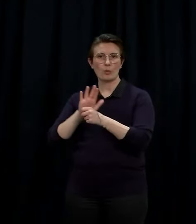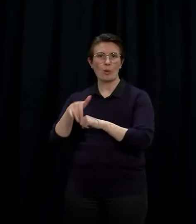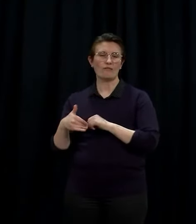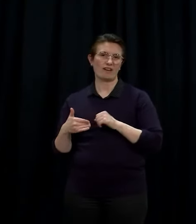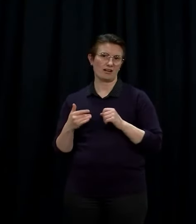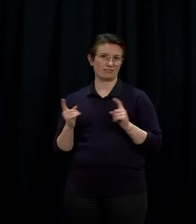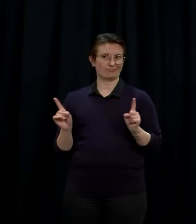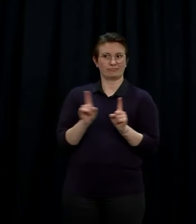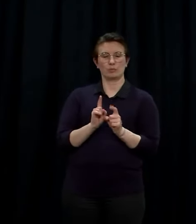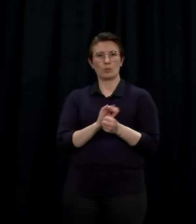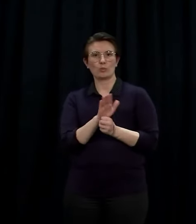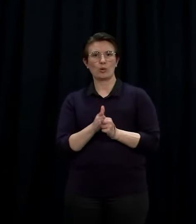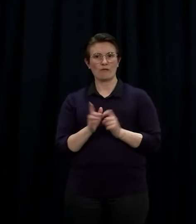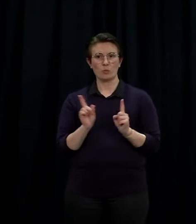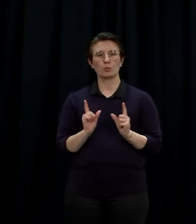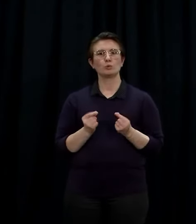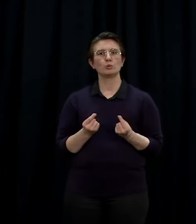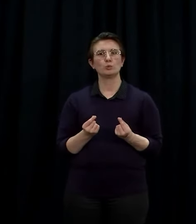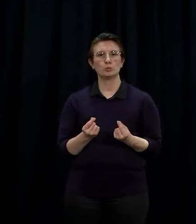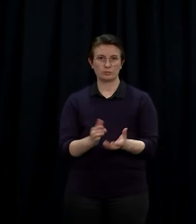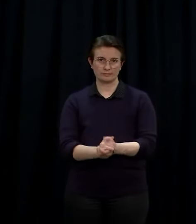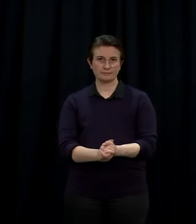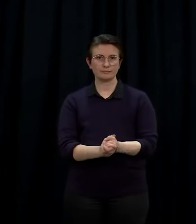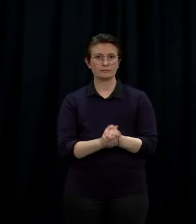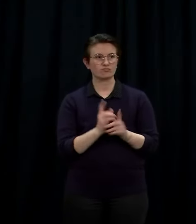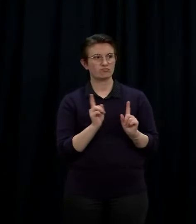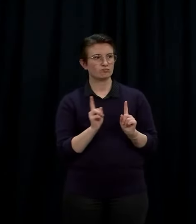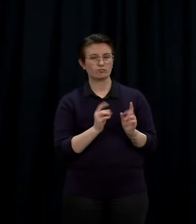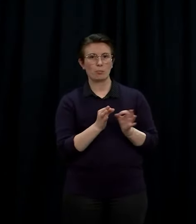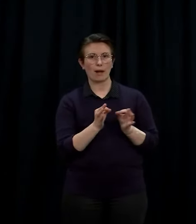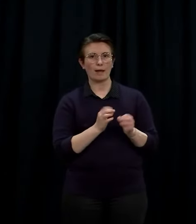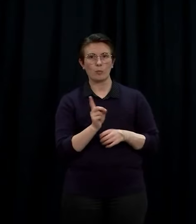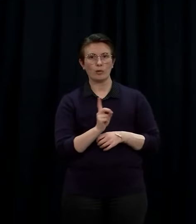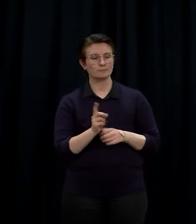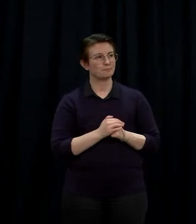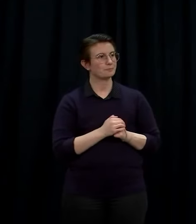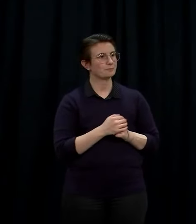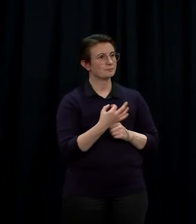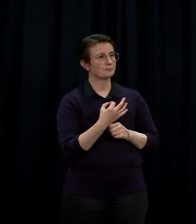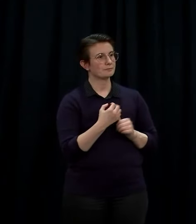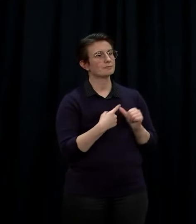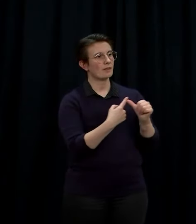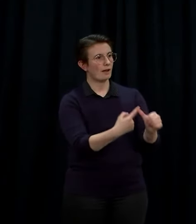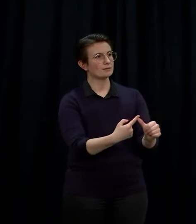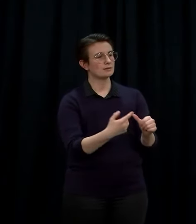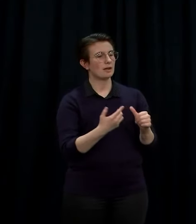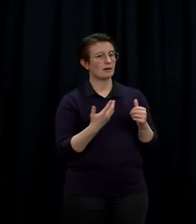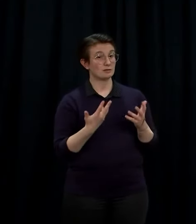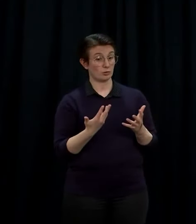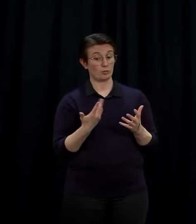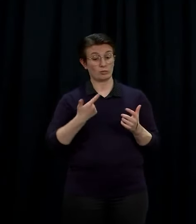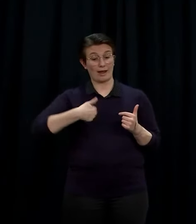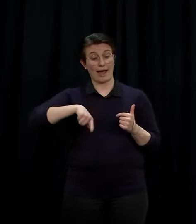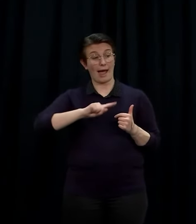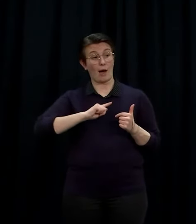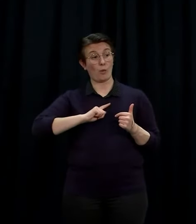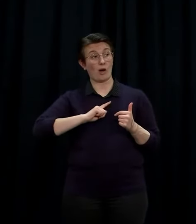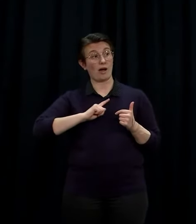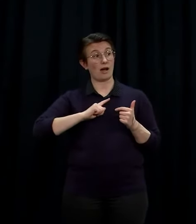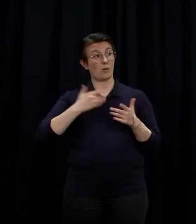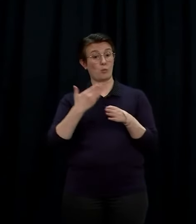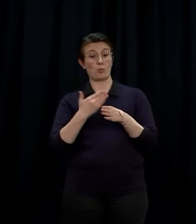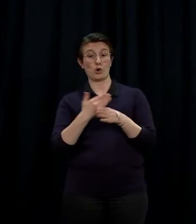working with the Pacific providers there in South Auckland, who've been heavily involved in engaging with the community and establishing a special